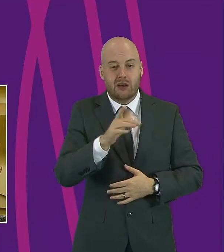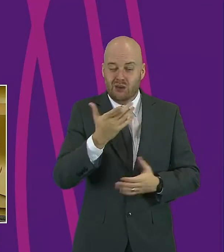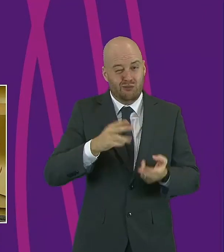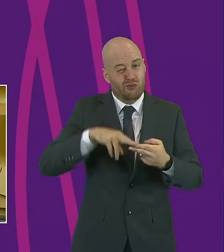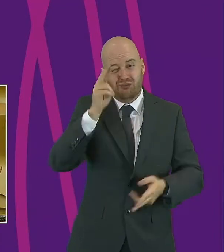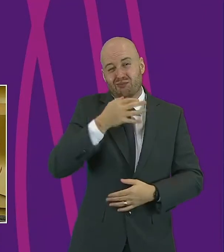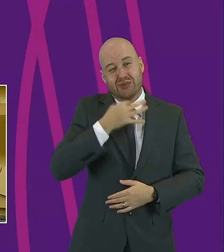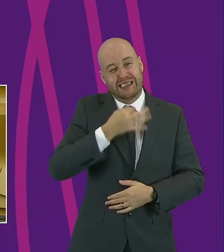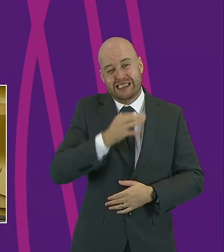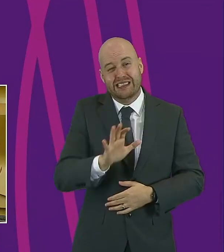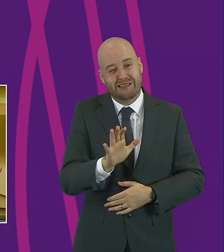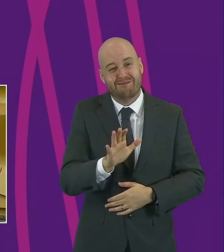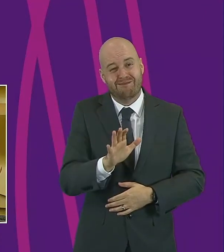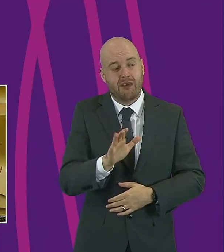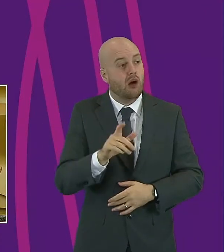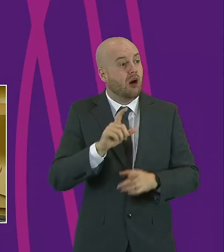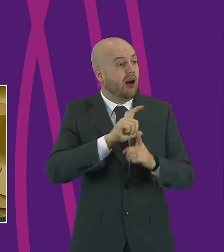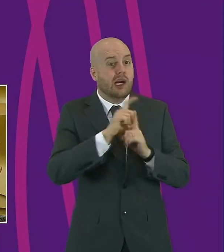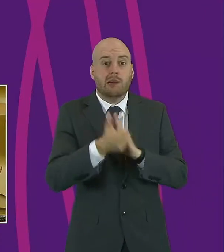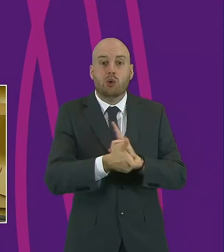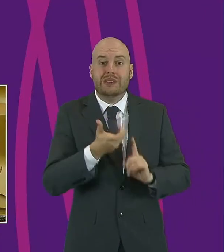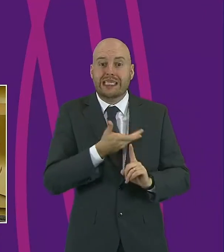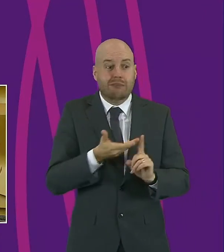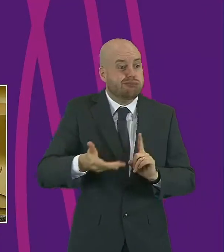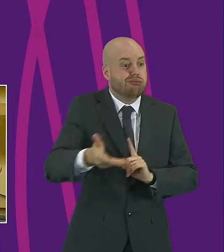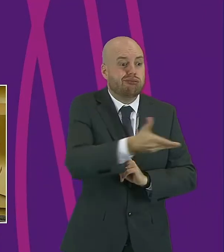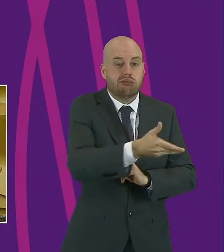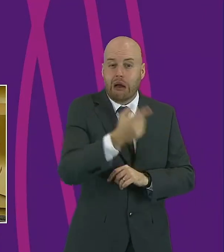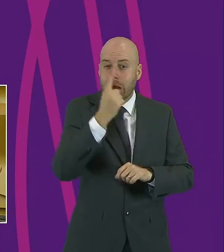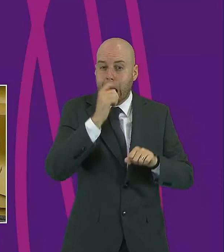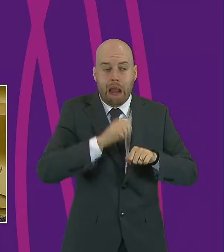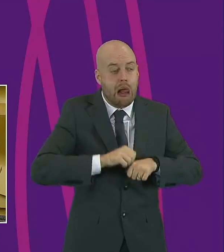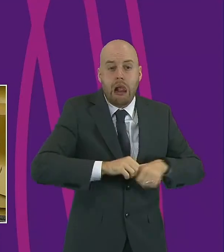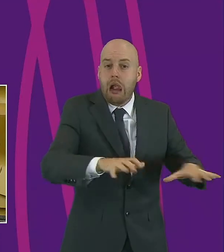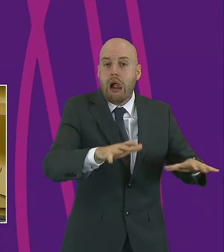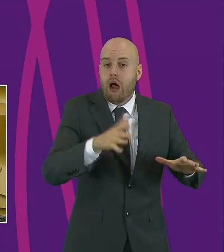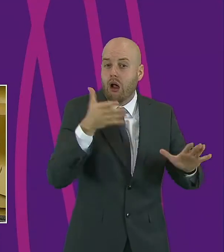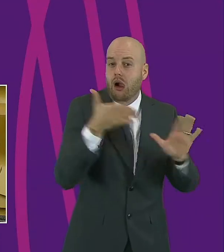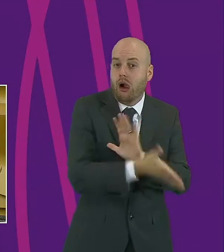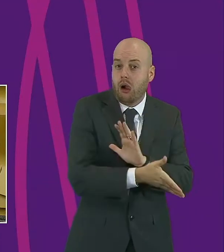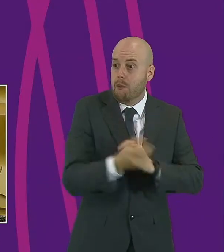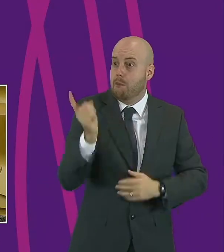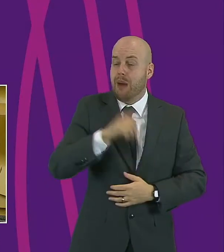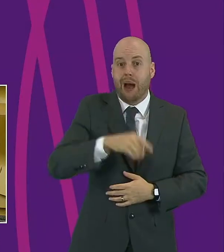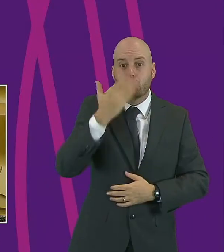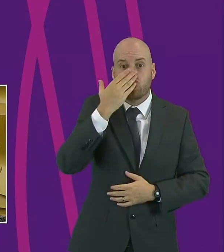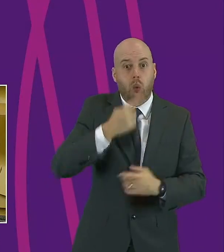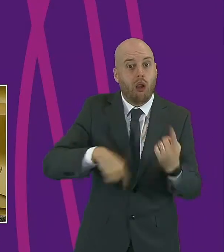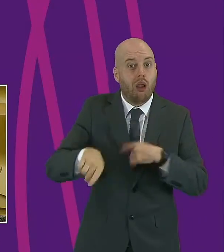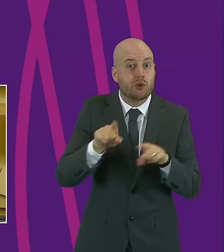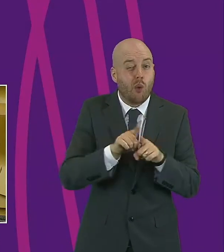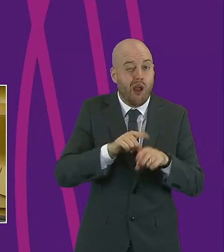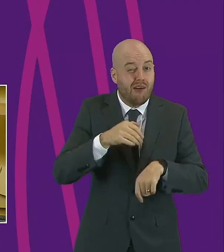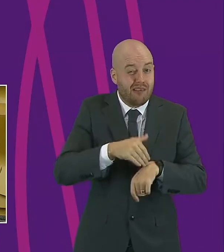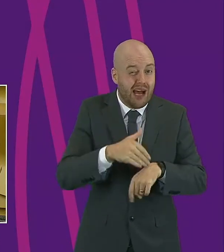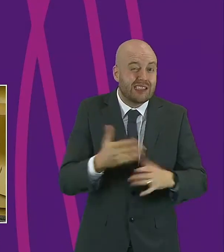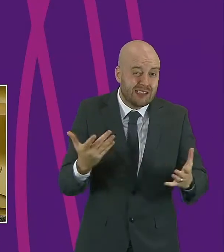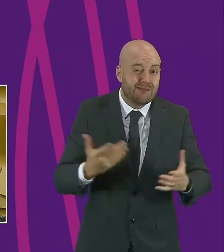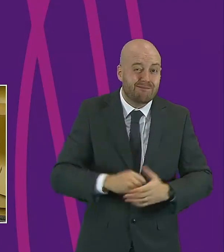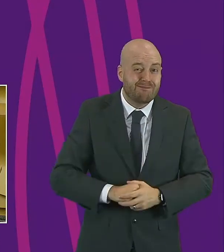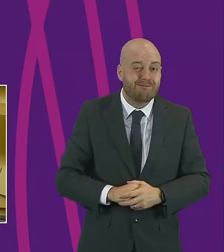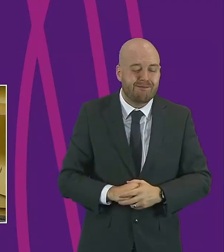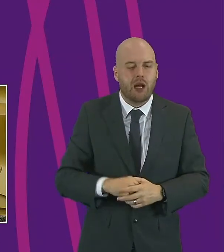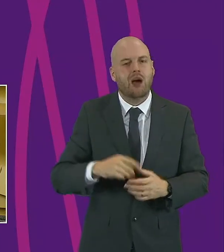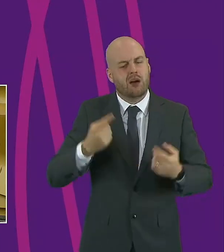would also make it more difficult to keep schools open. And so this does, unfortunately, come down to difficult judgments about